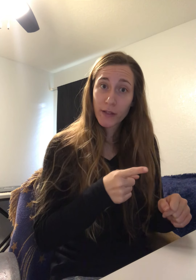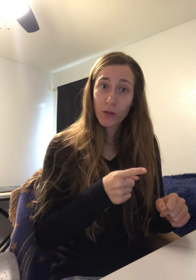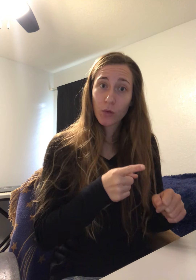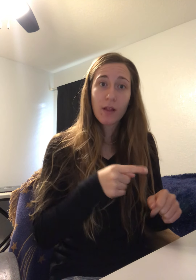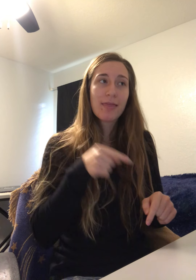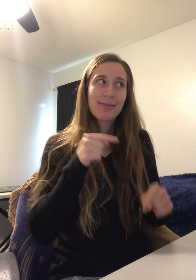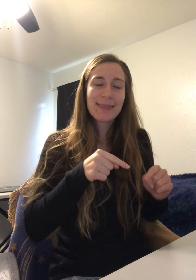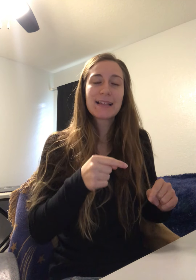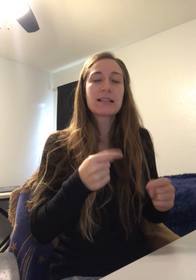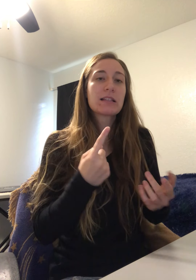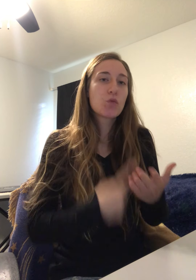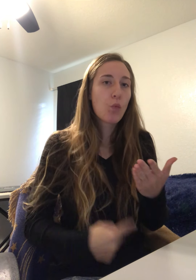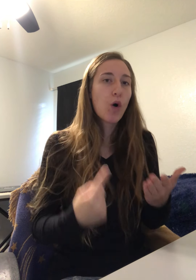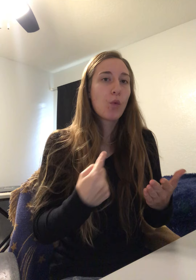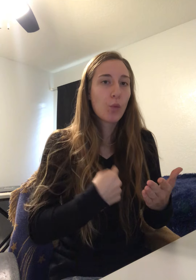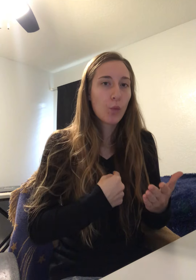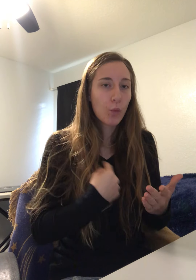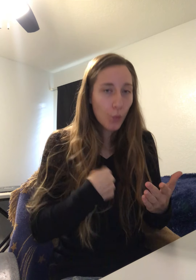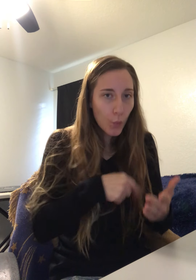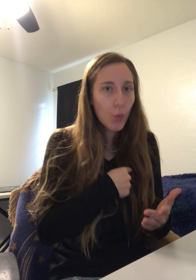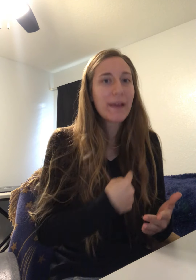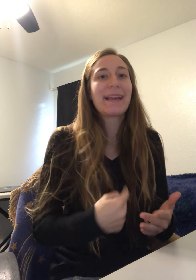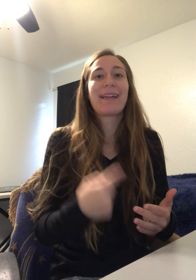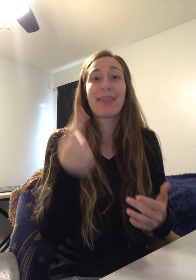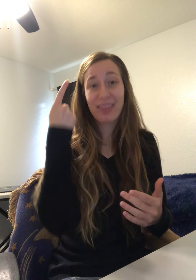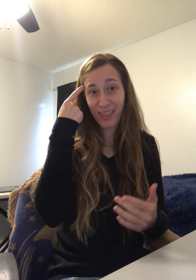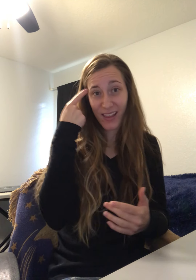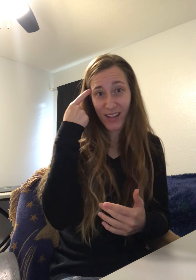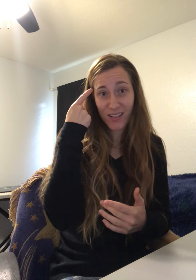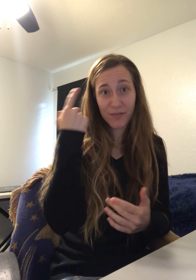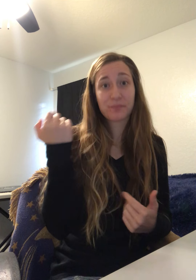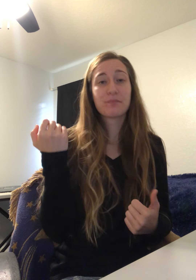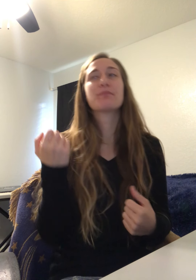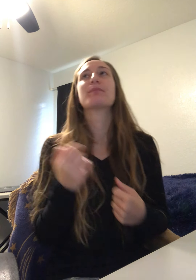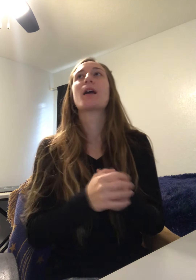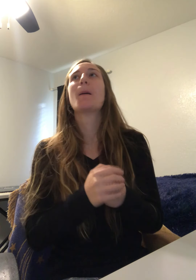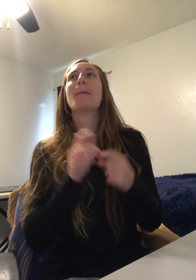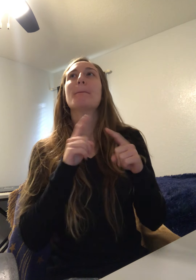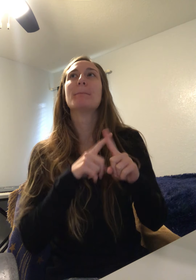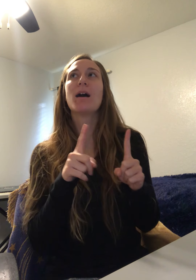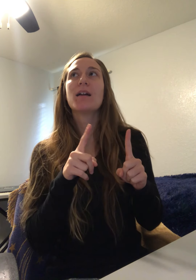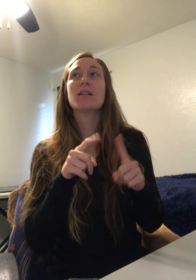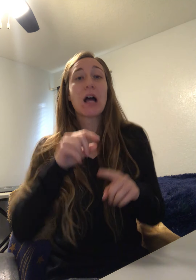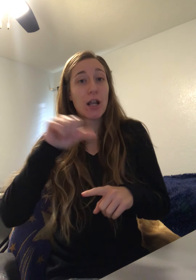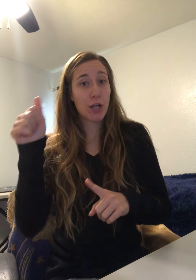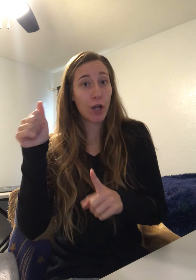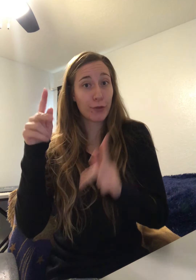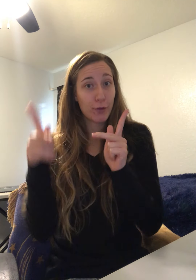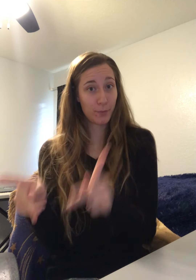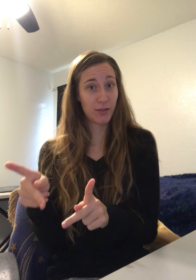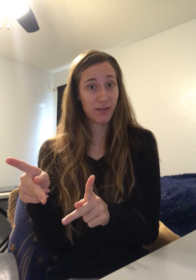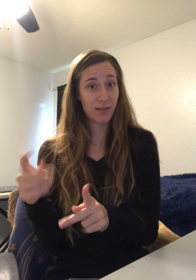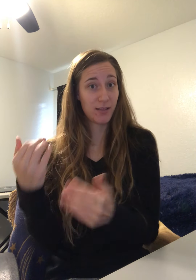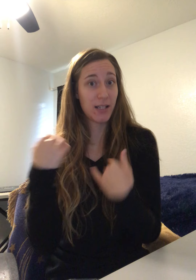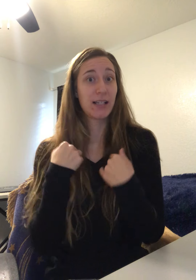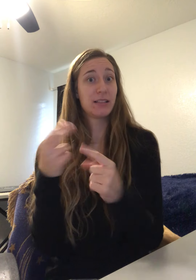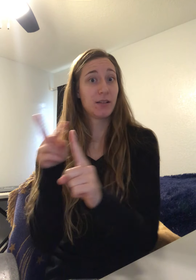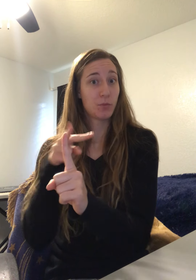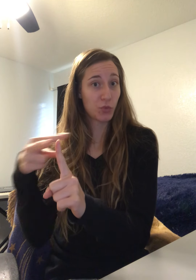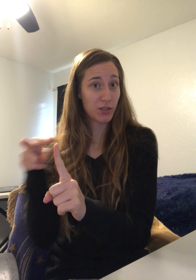living. But someone who is having a very different perspective is living just as legitimate